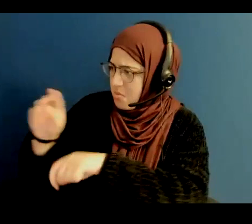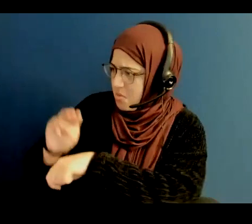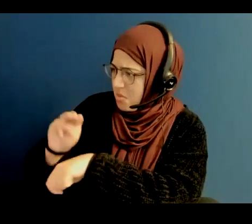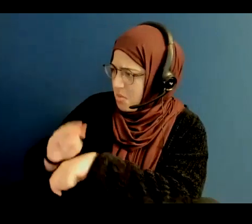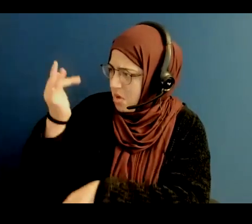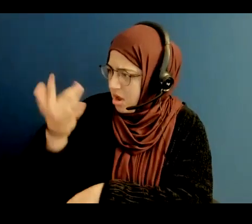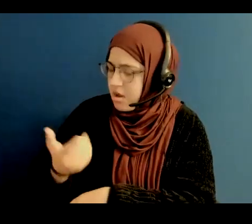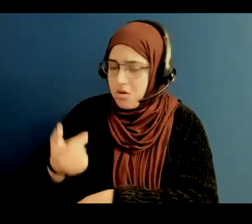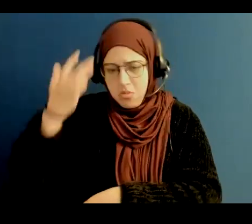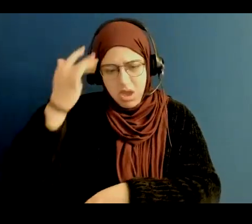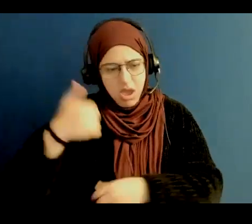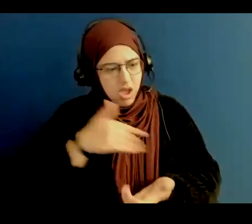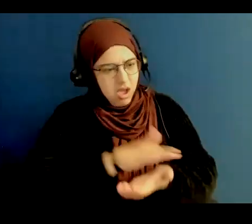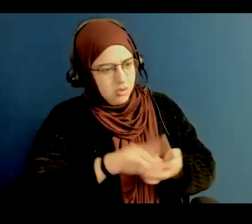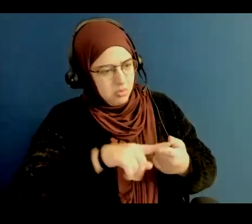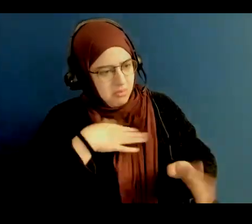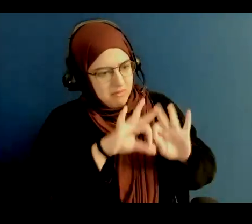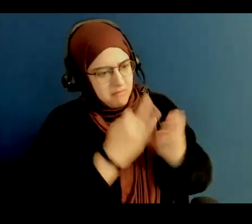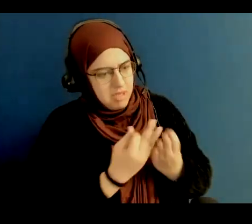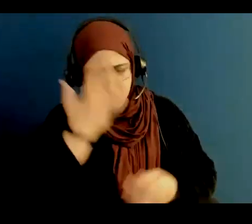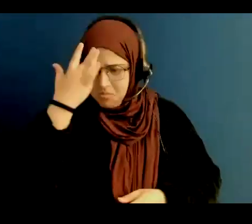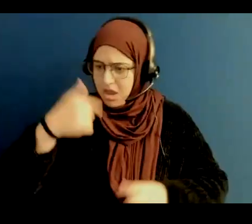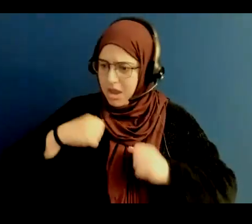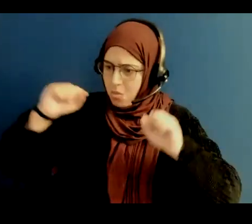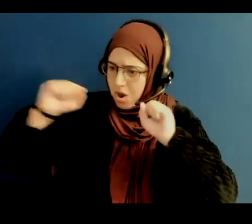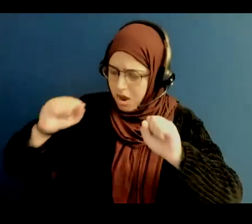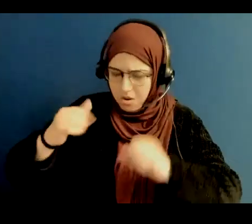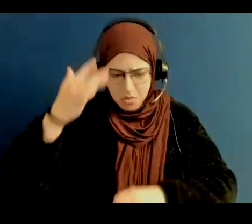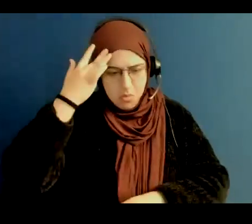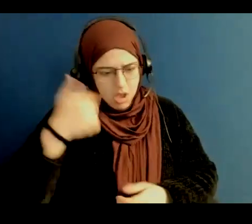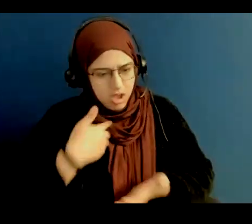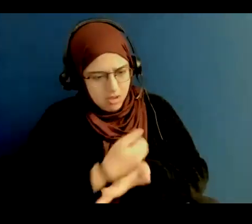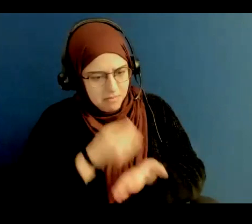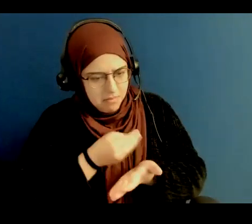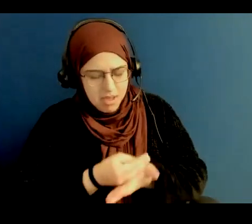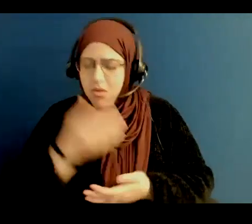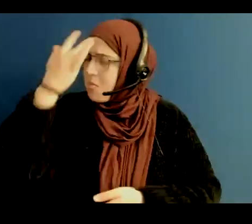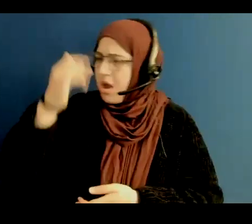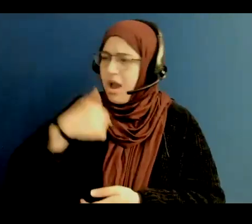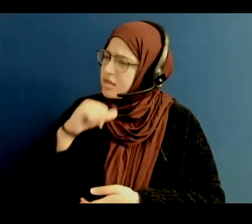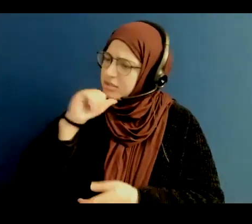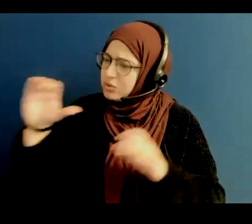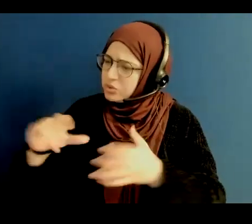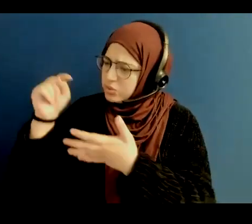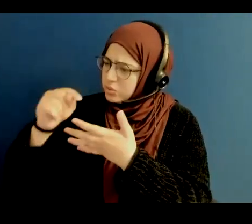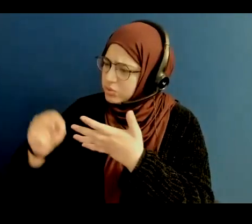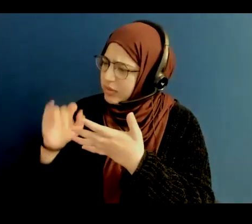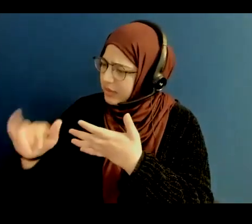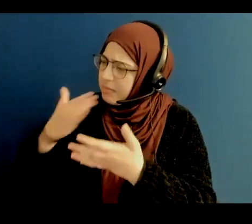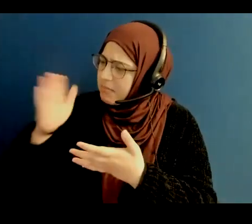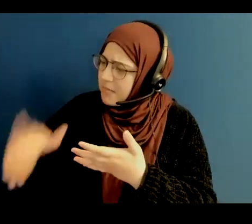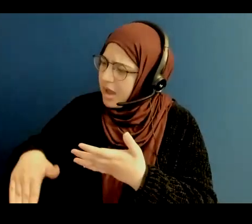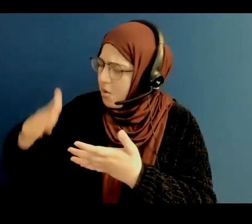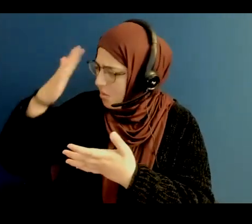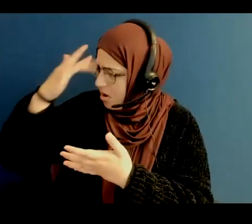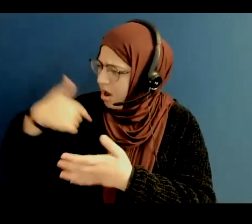my family? Why am I working out? Why am I earning money? Why am I not doing certain things that are bad and staying away